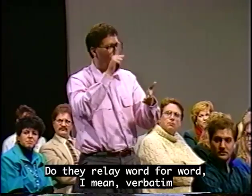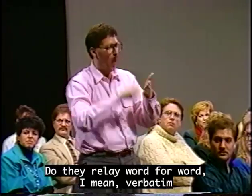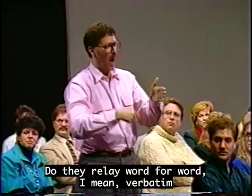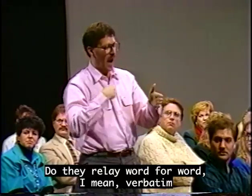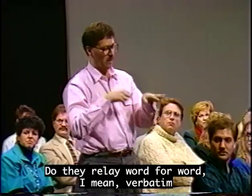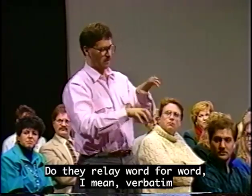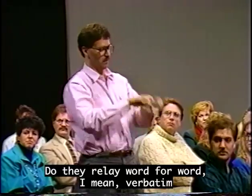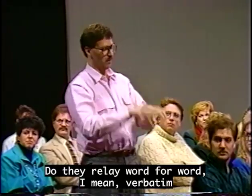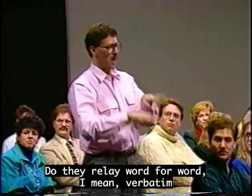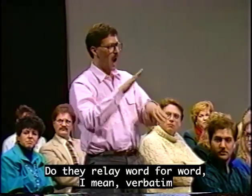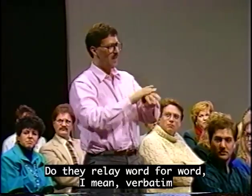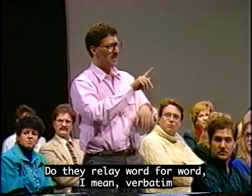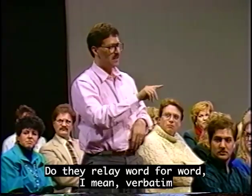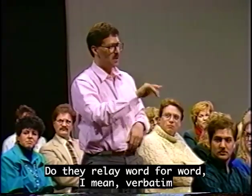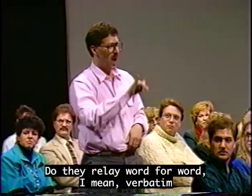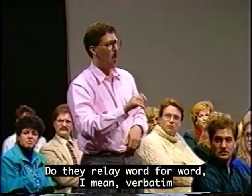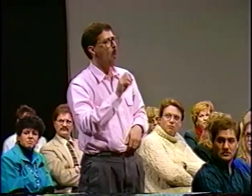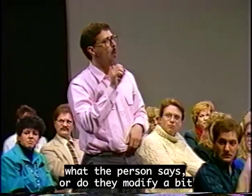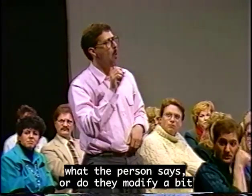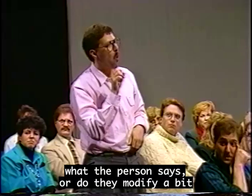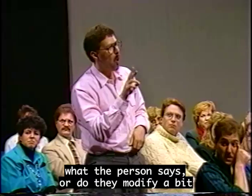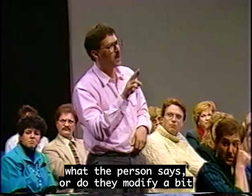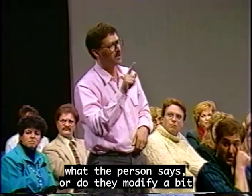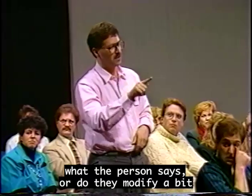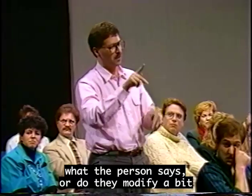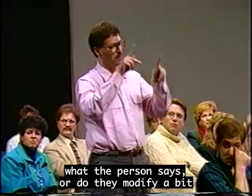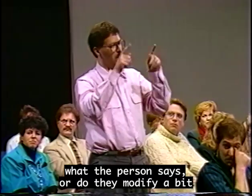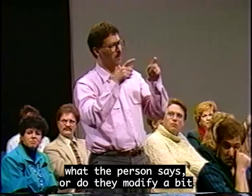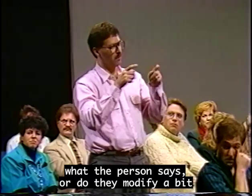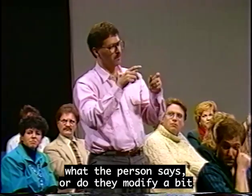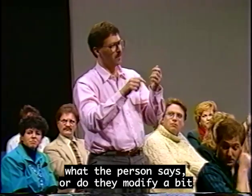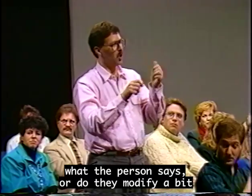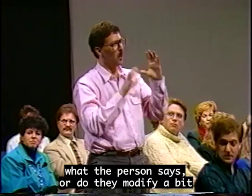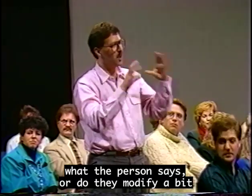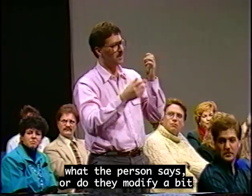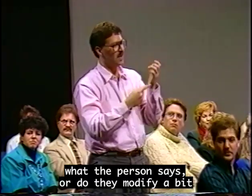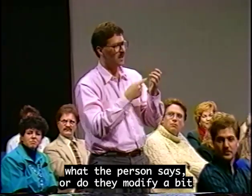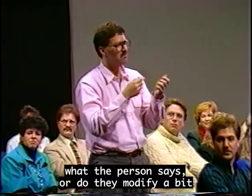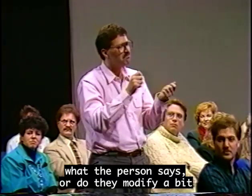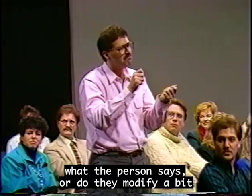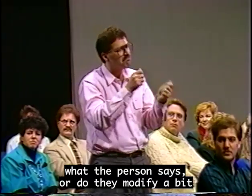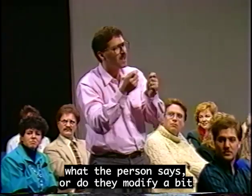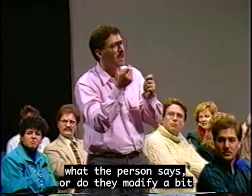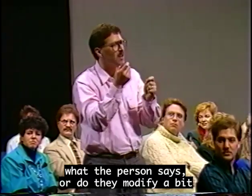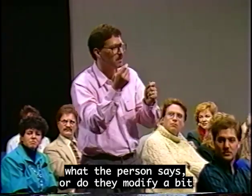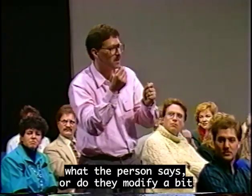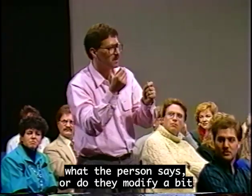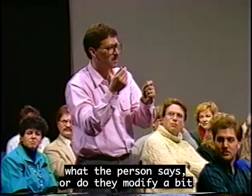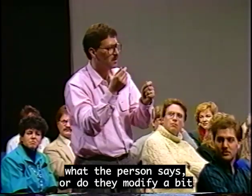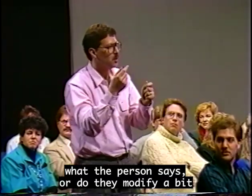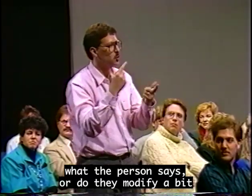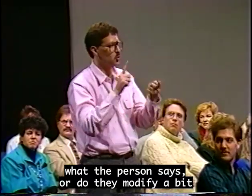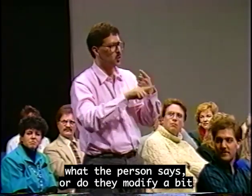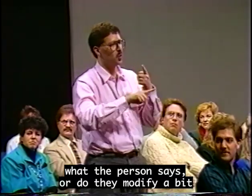Do they relay word for word, I mean verbatim what the person says, or do they modify a bit